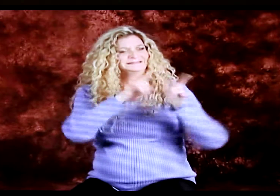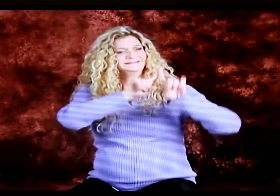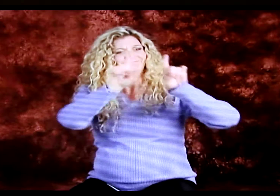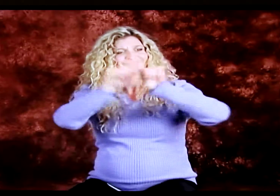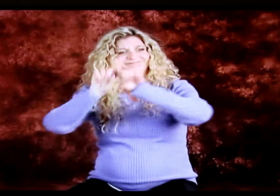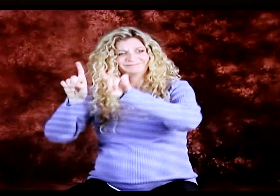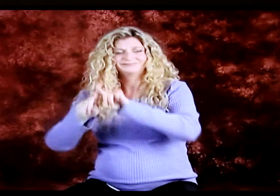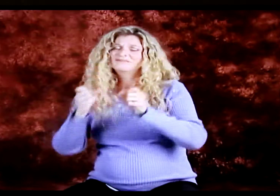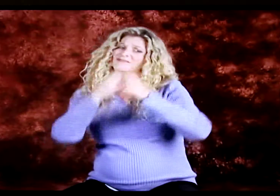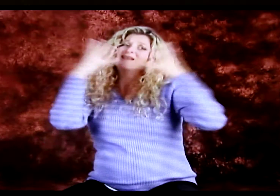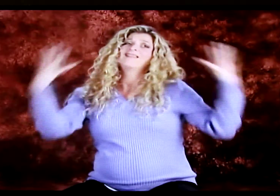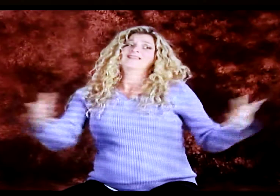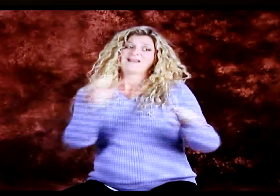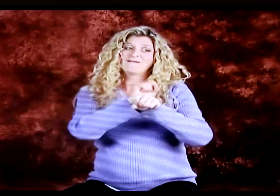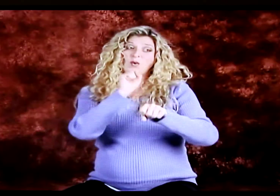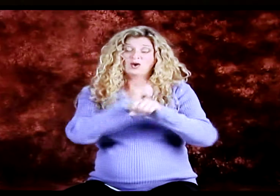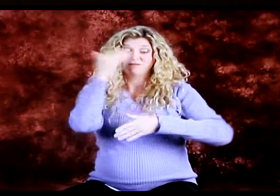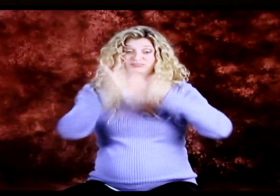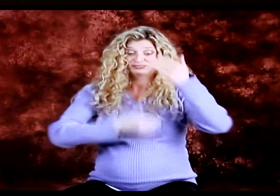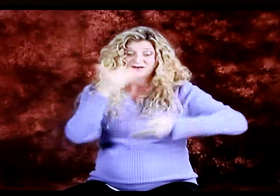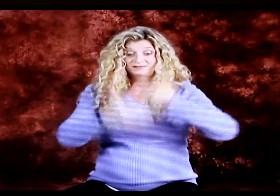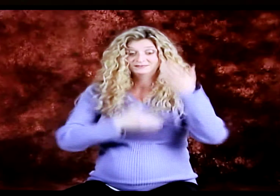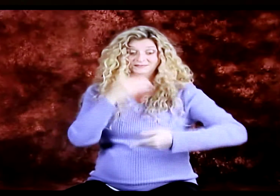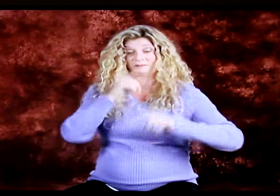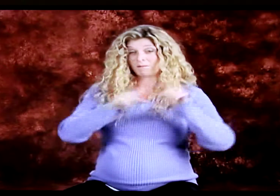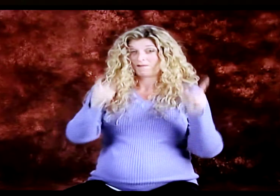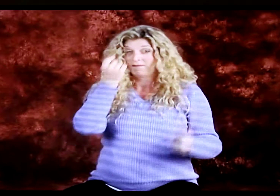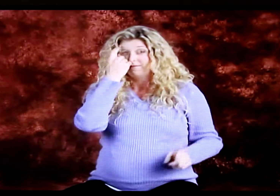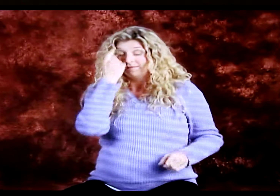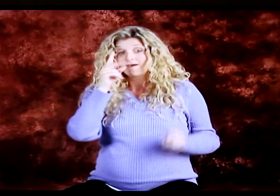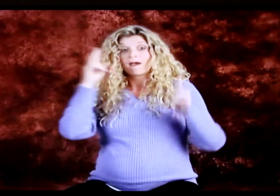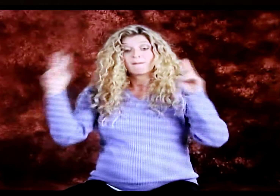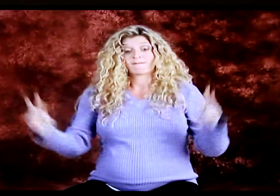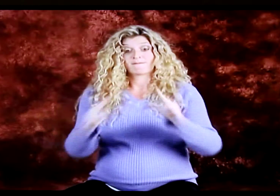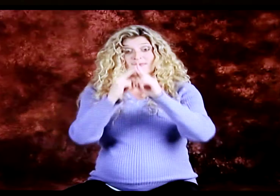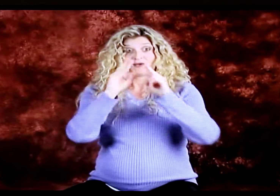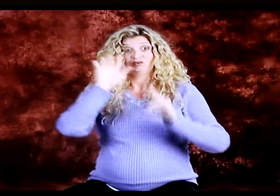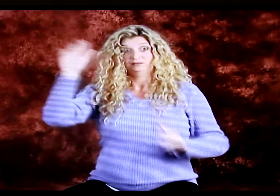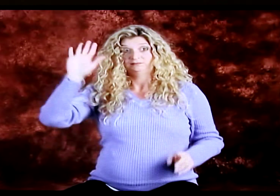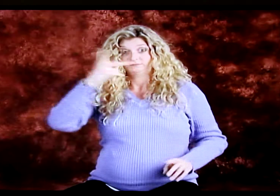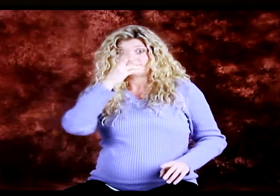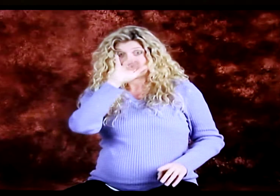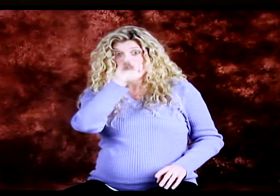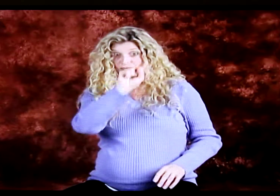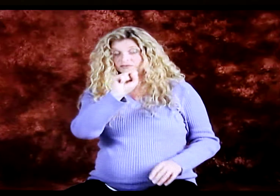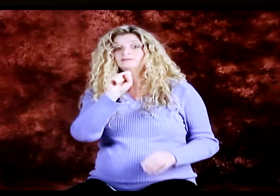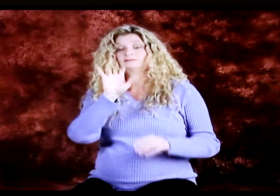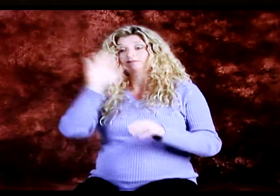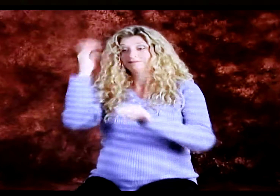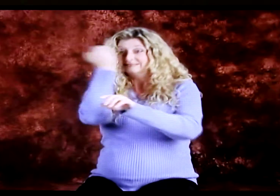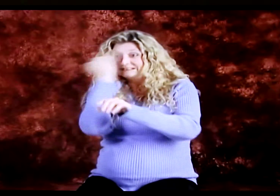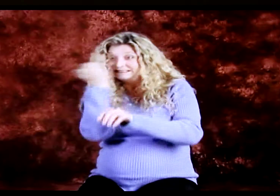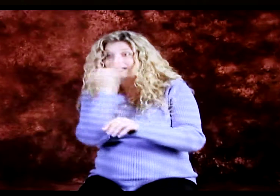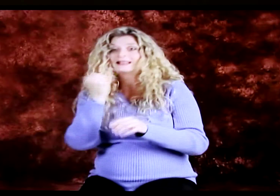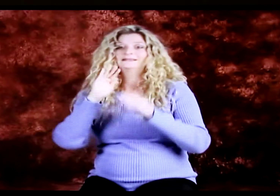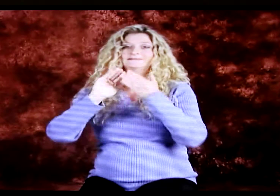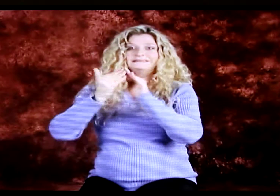then the producers of all these fashions and the designers all get together. And now if you look at Paris